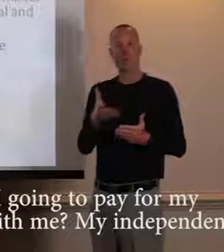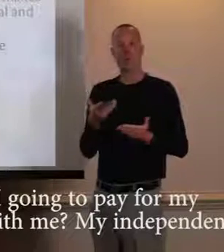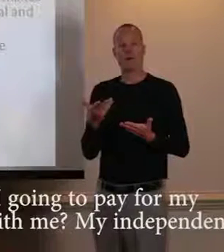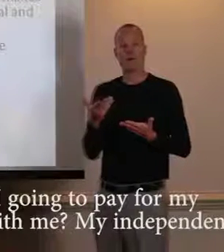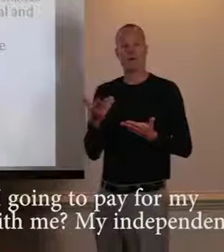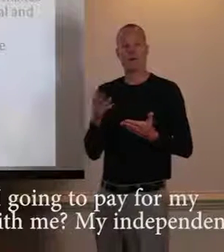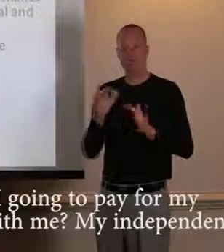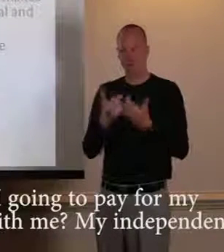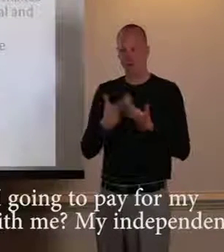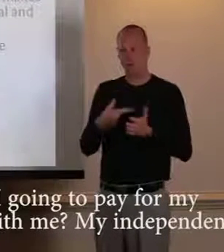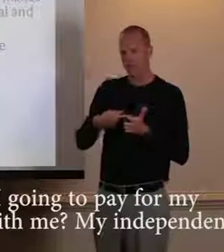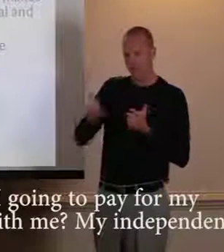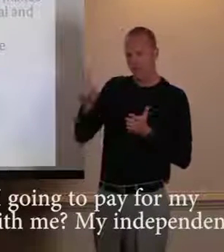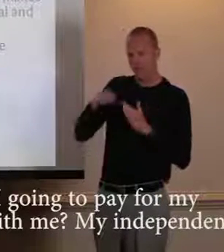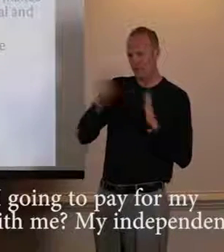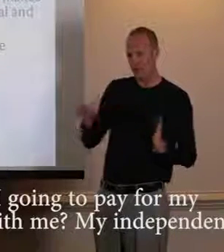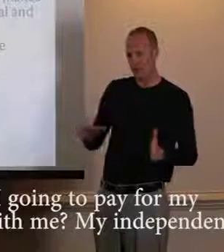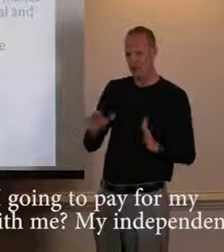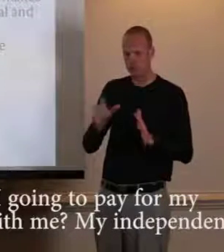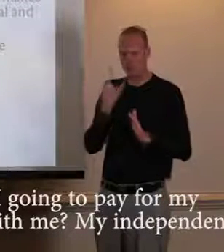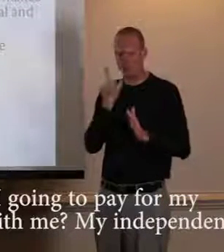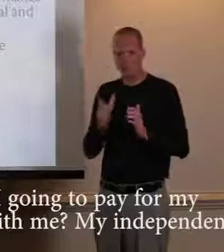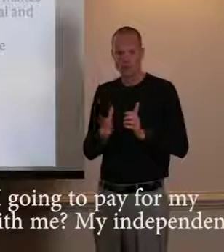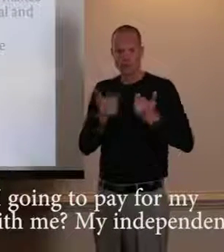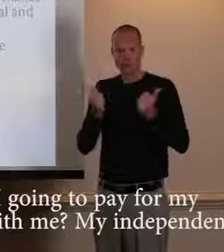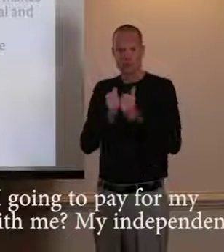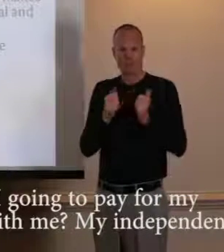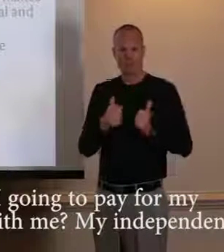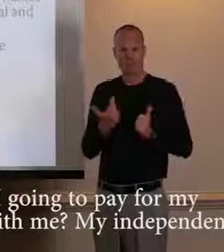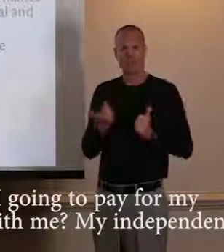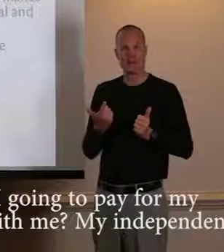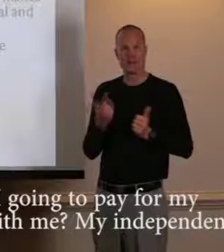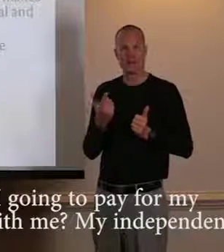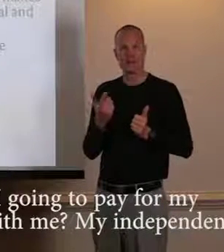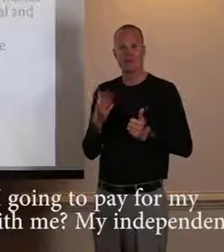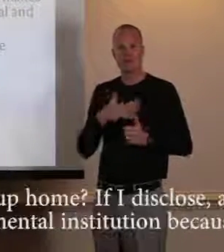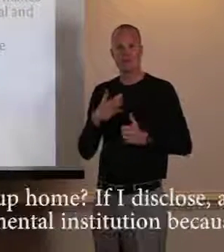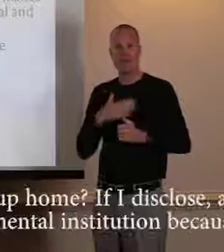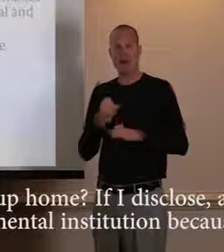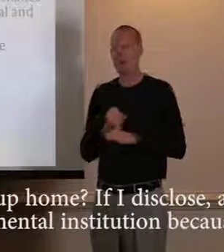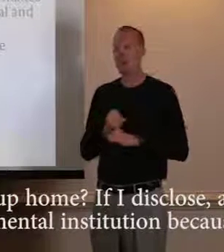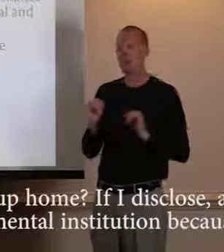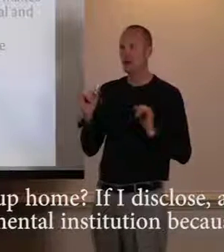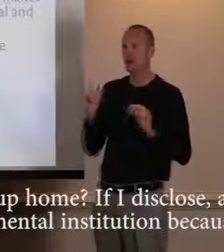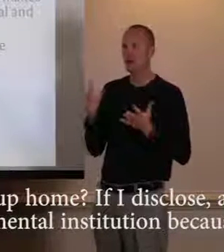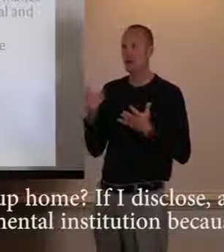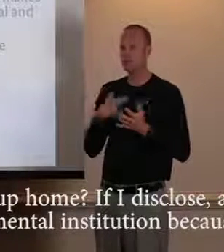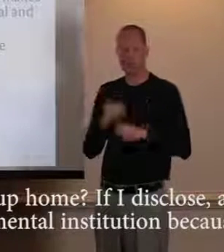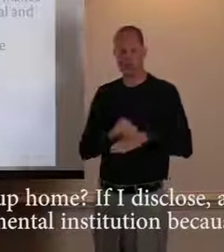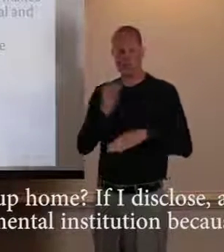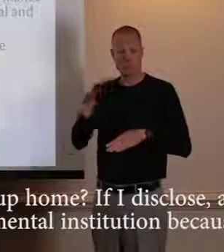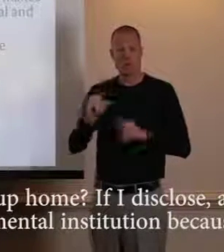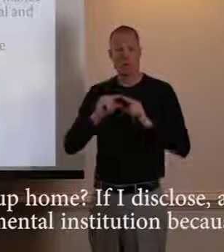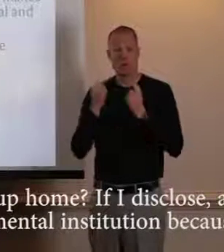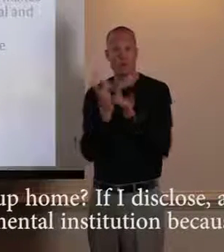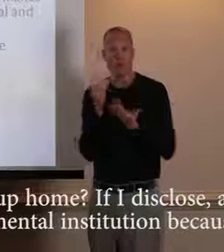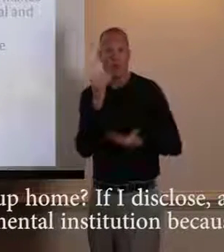How am I going to pay for my house? Who's going to live with me? My independence. Am I going to be put in a group home? if